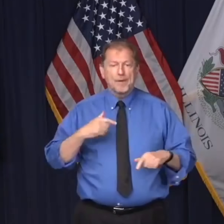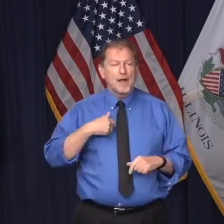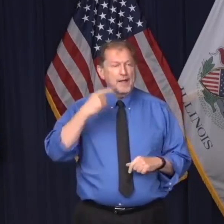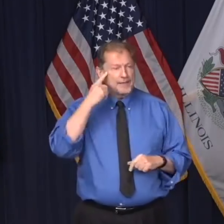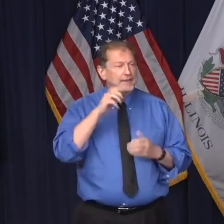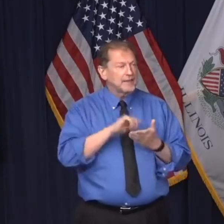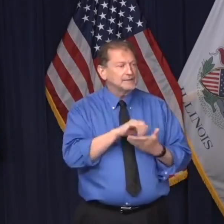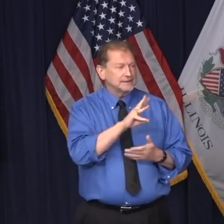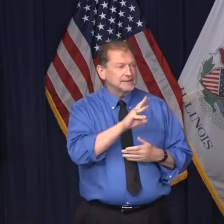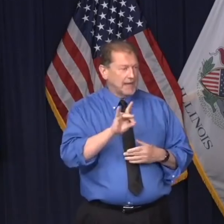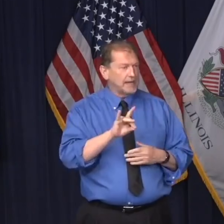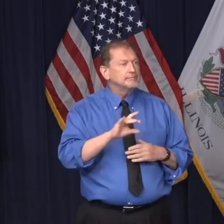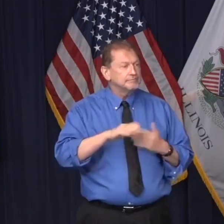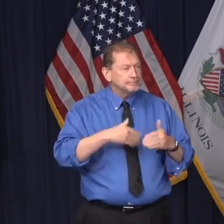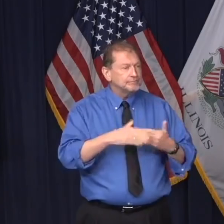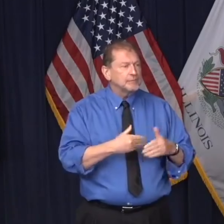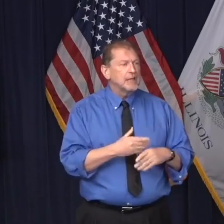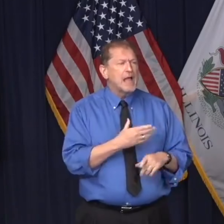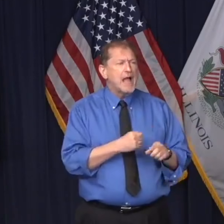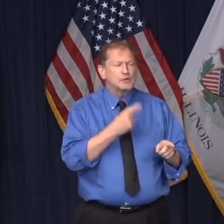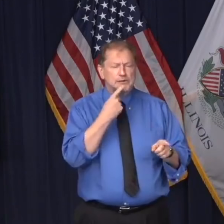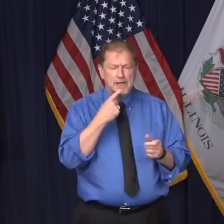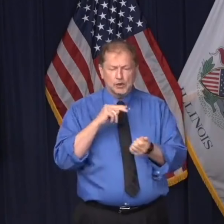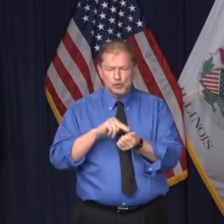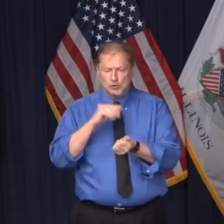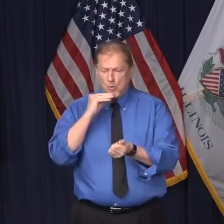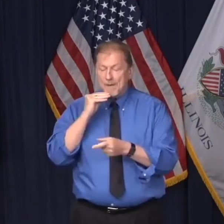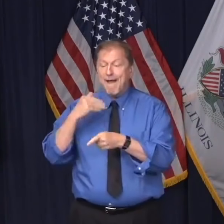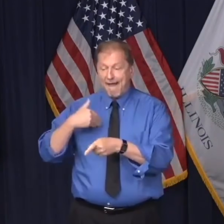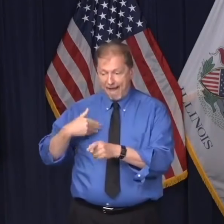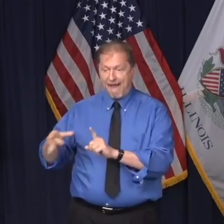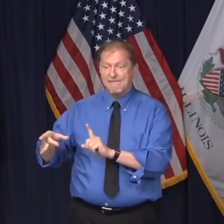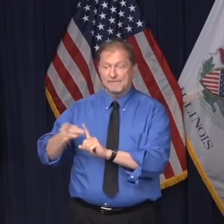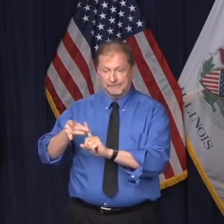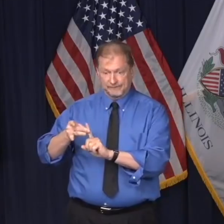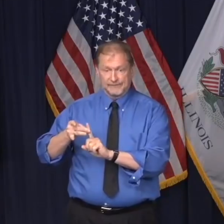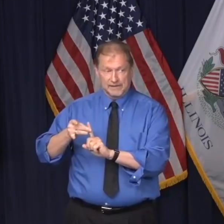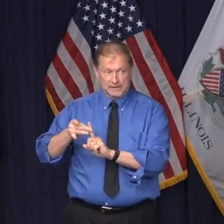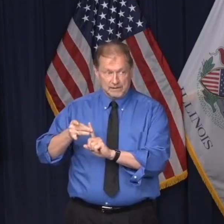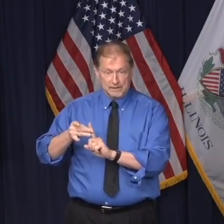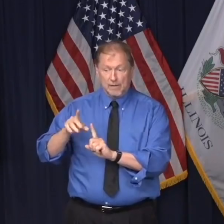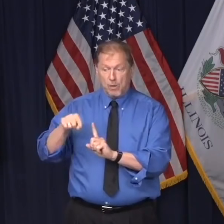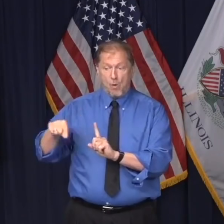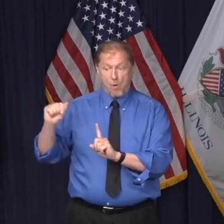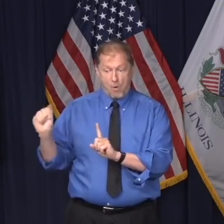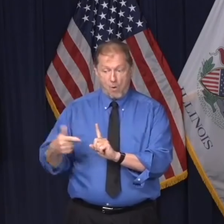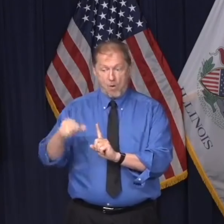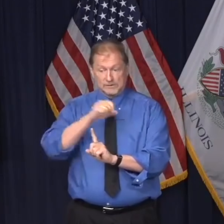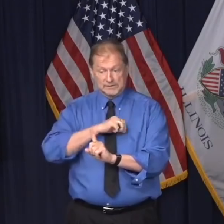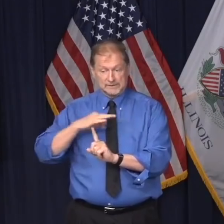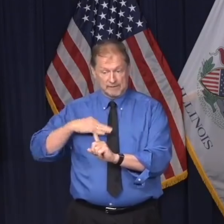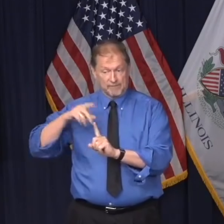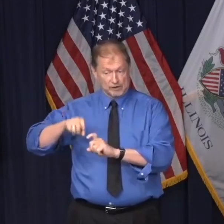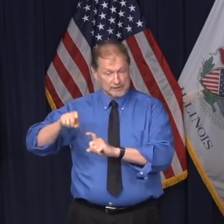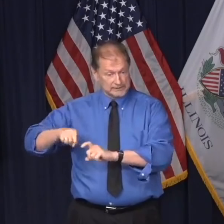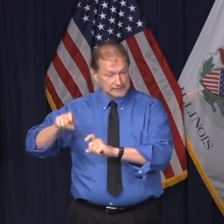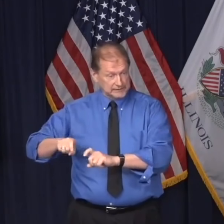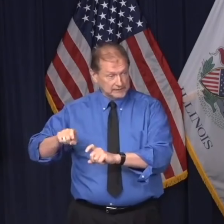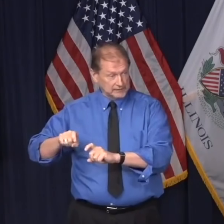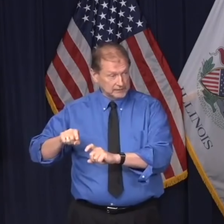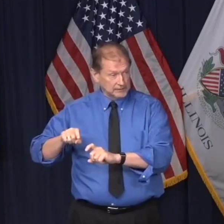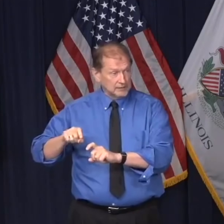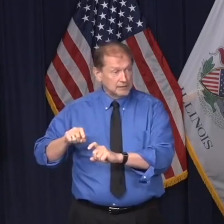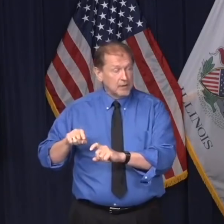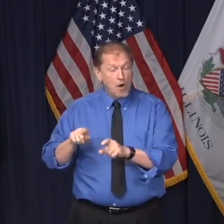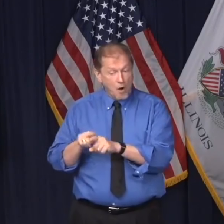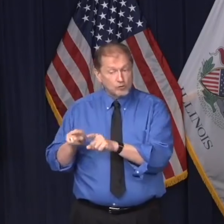the number so And far. then you mentioned the nursing homes with cases, with positive cases, all staff are being tested, or that's what we're shooting for. Does that also